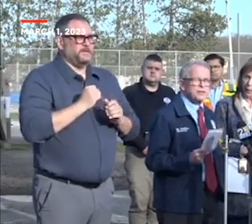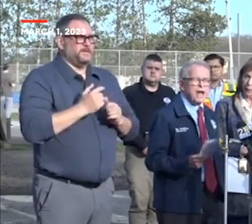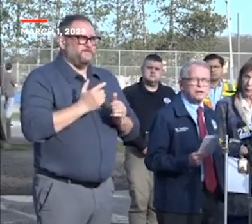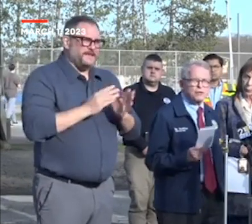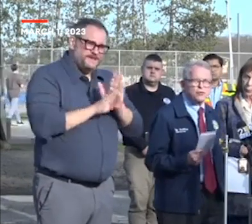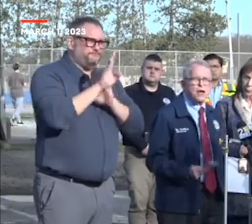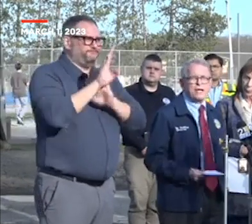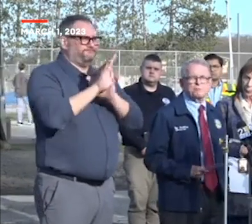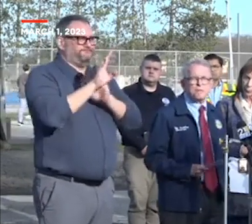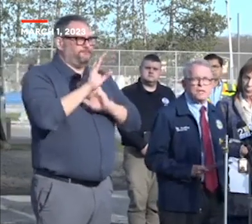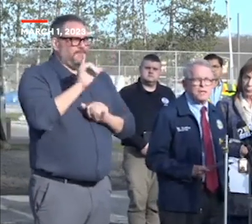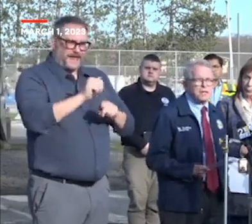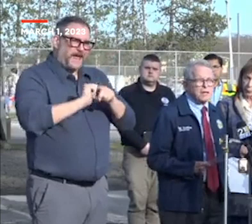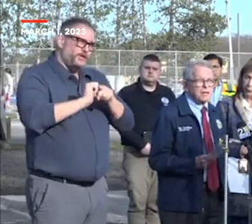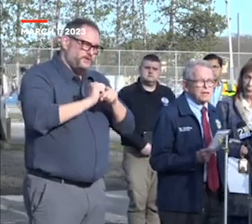increase that training.